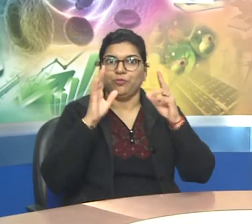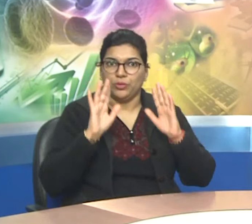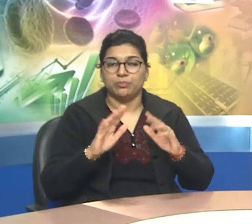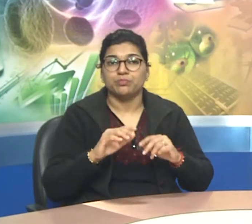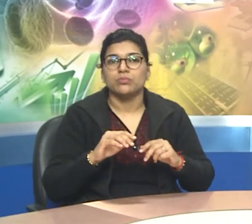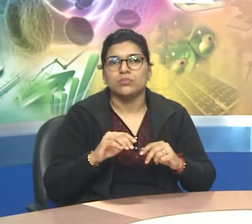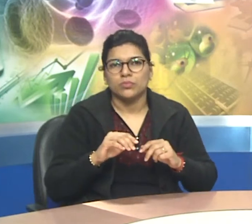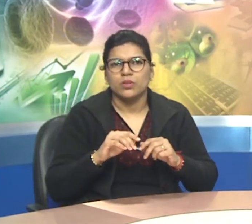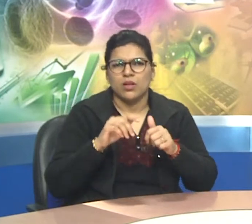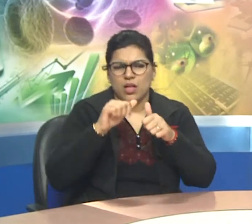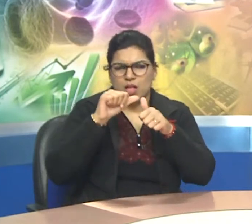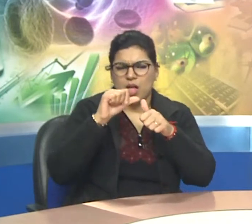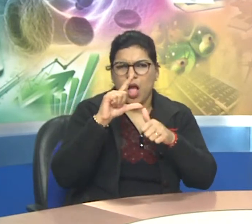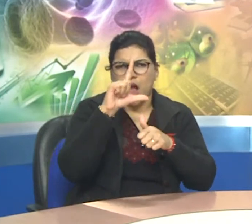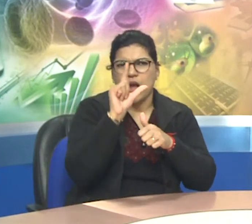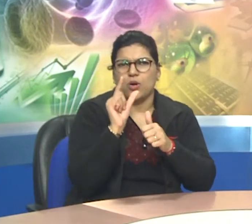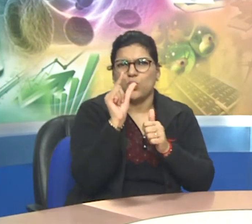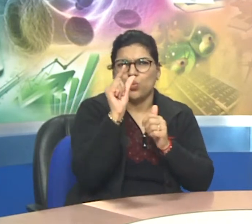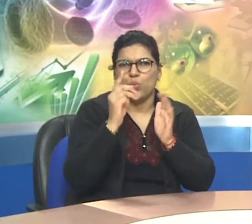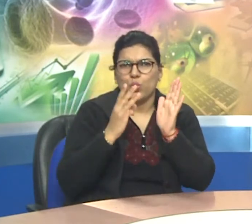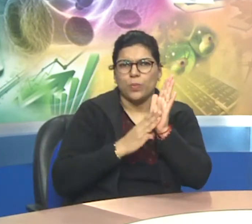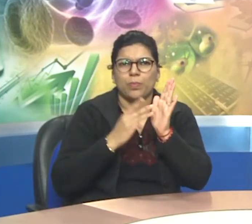And because most aluminium